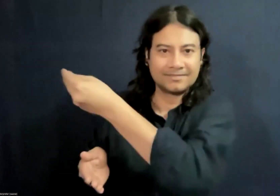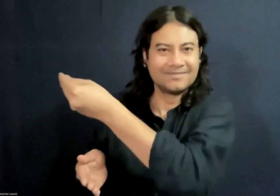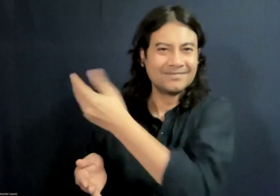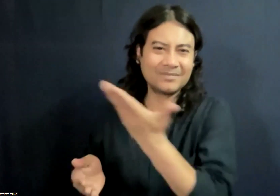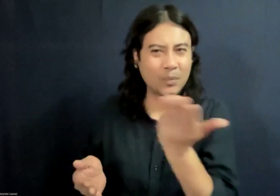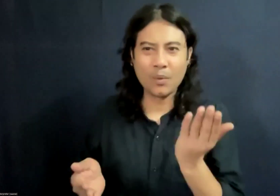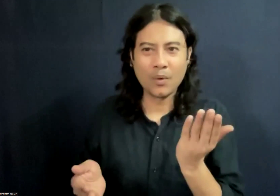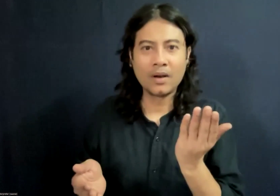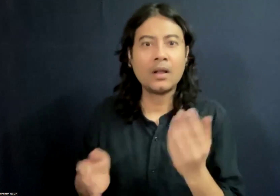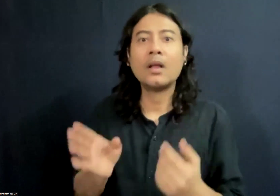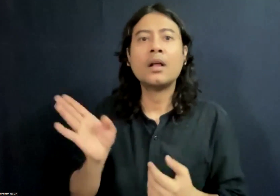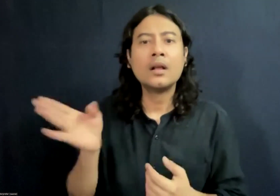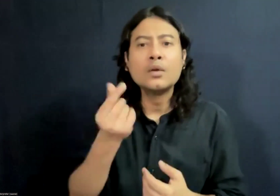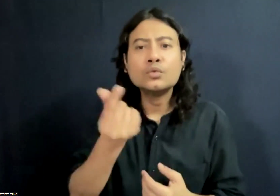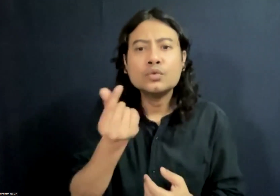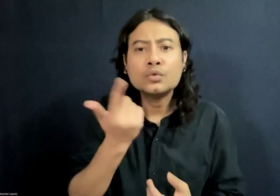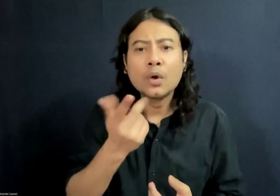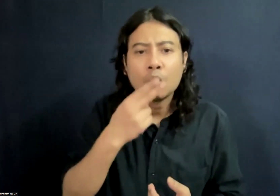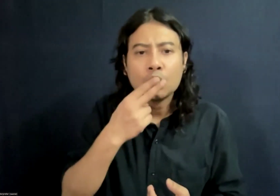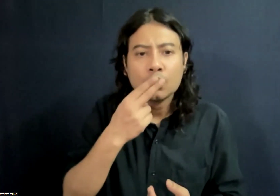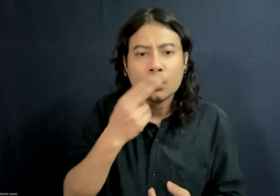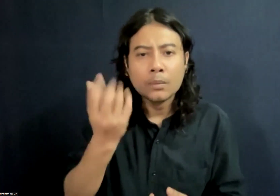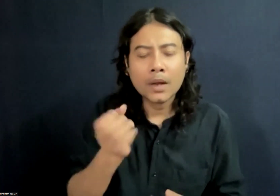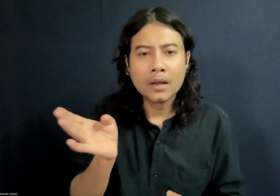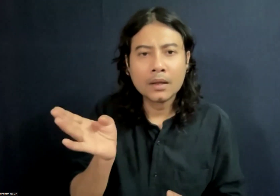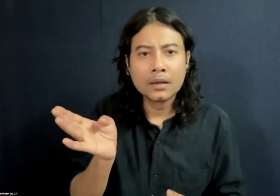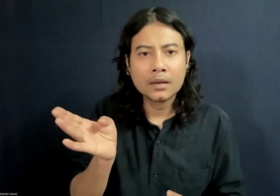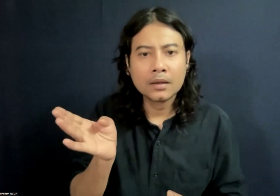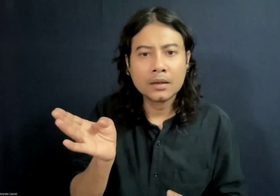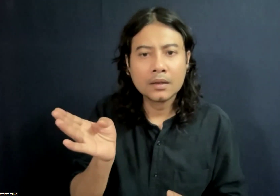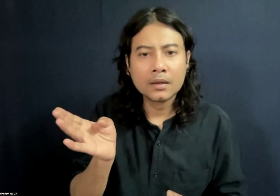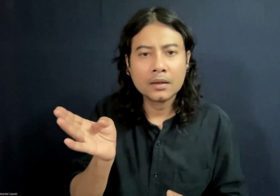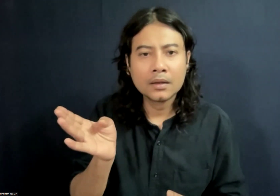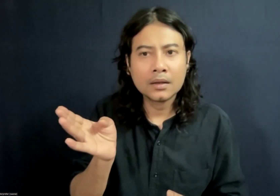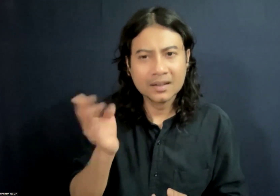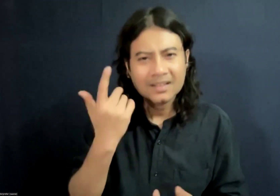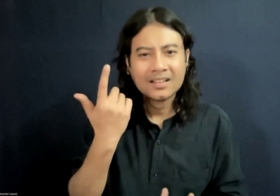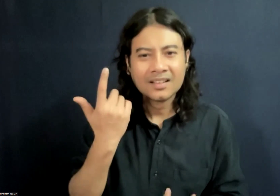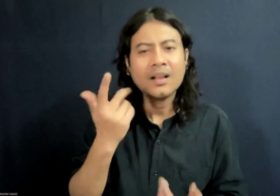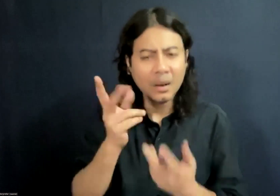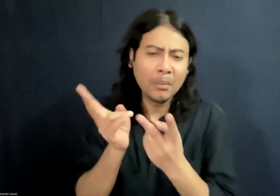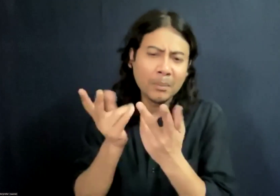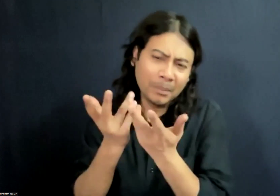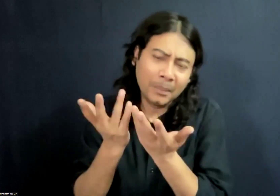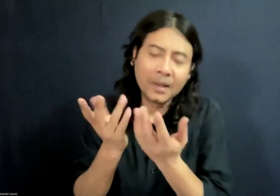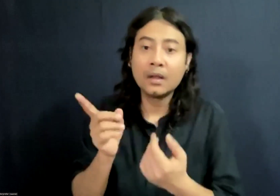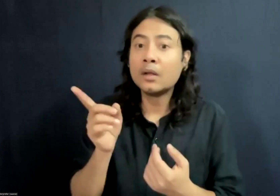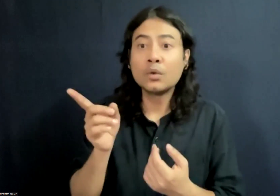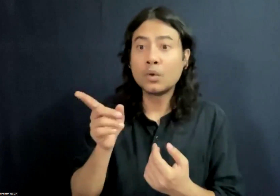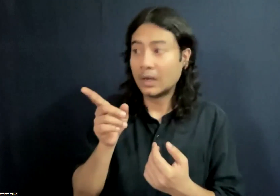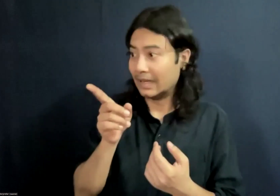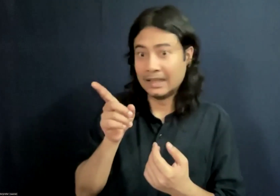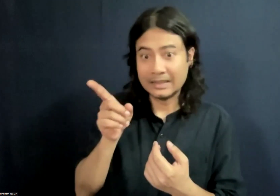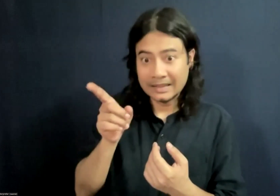And the result of that is that the bad karma will come to you and not to that person,